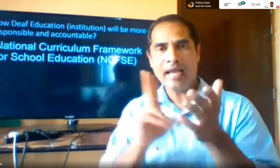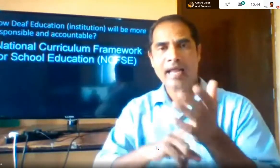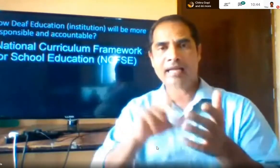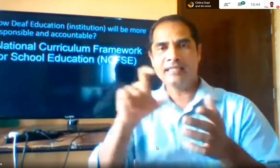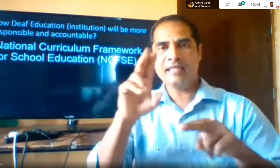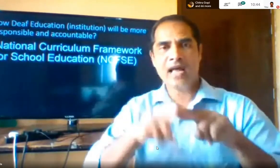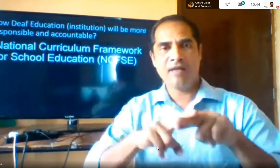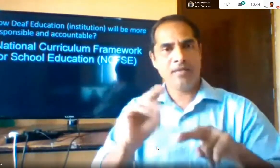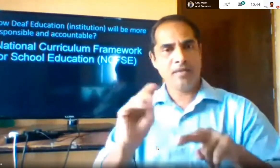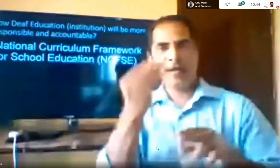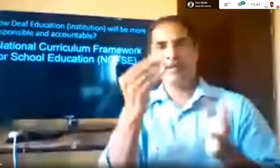Explain it clearly.